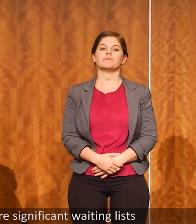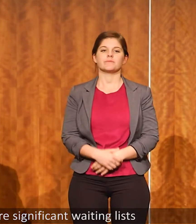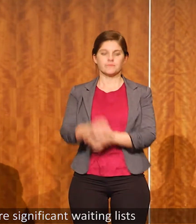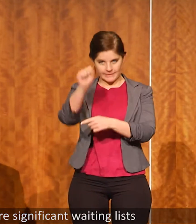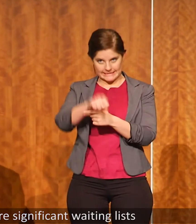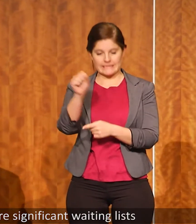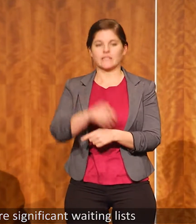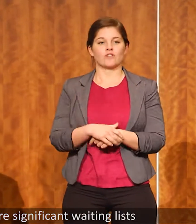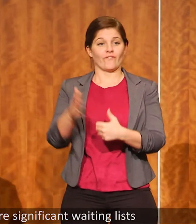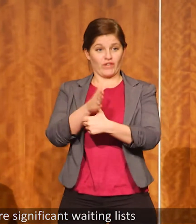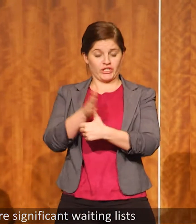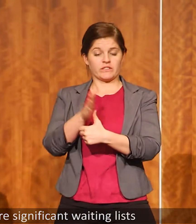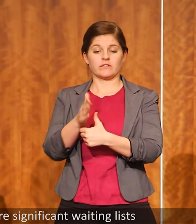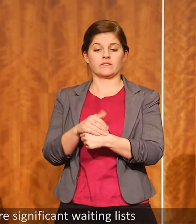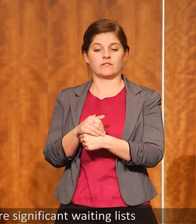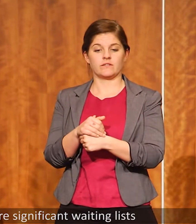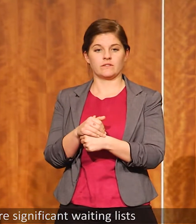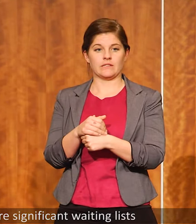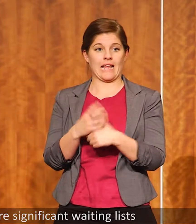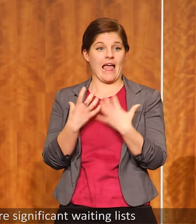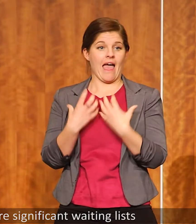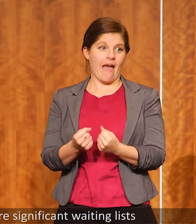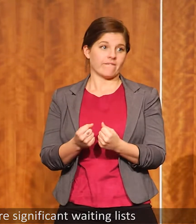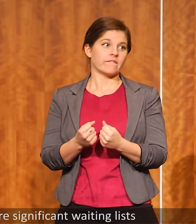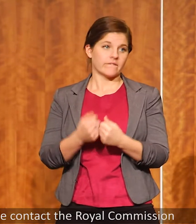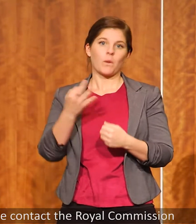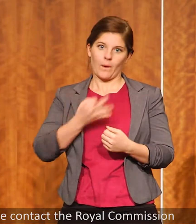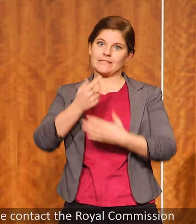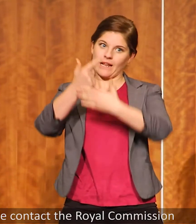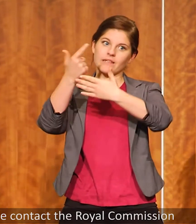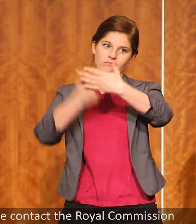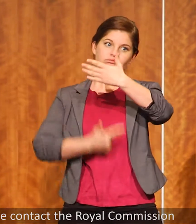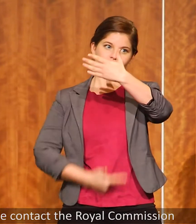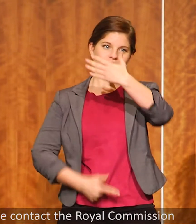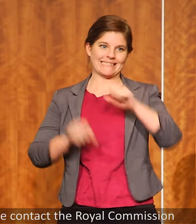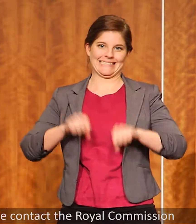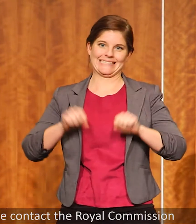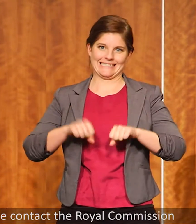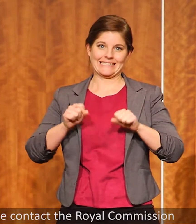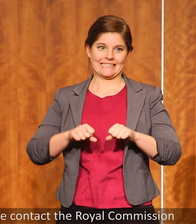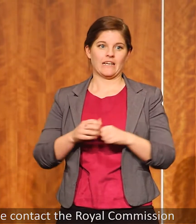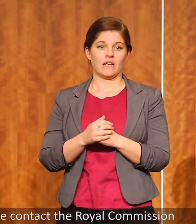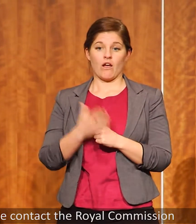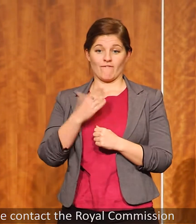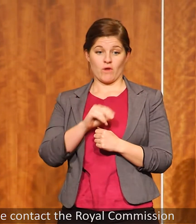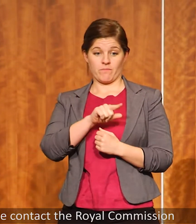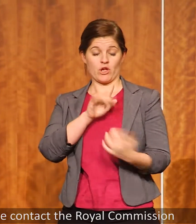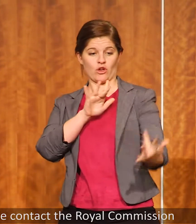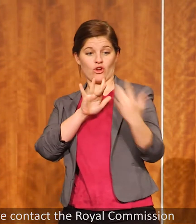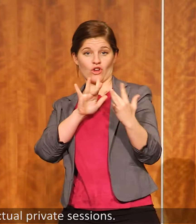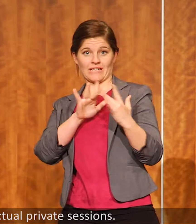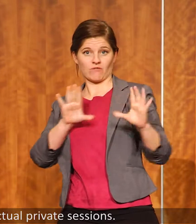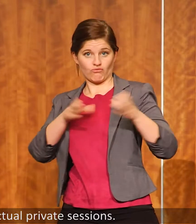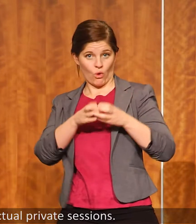Yes, the first thing is there are significant waiting lists in terms of between the time people contact the Royal